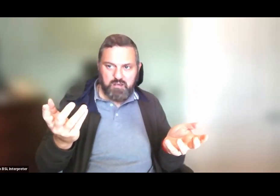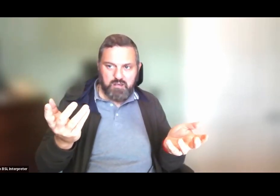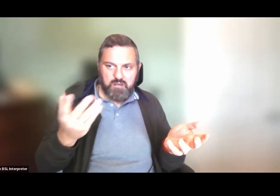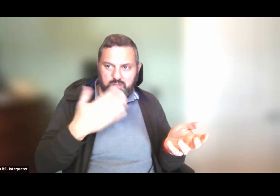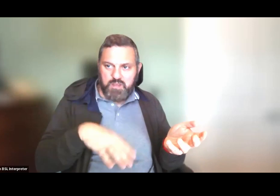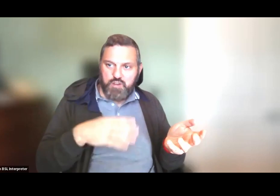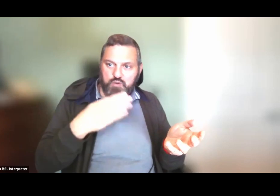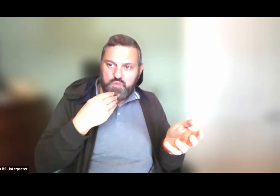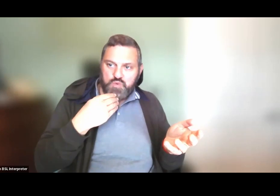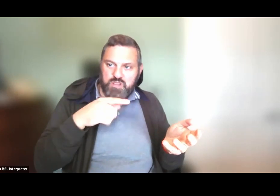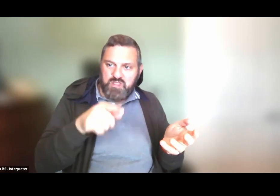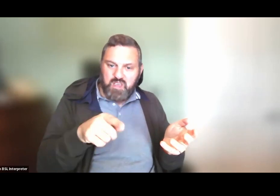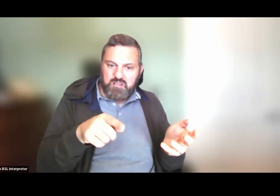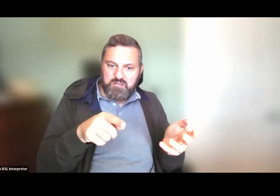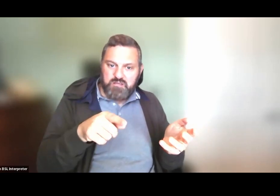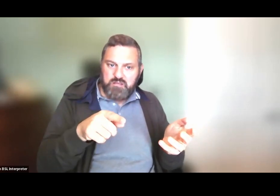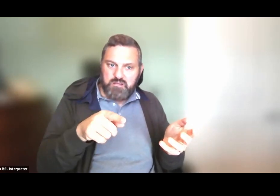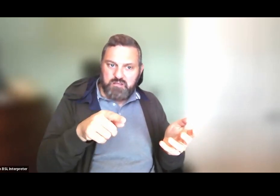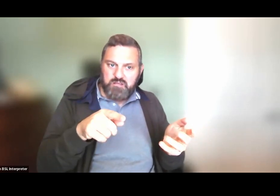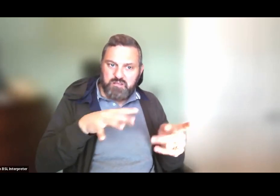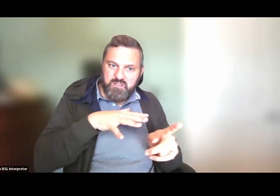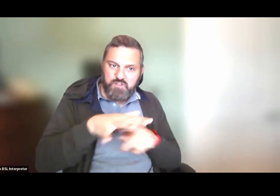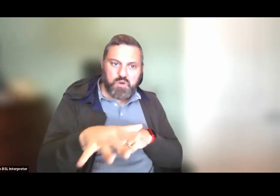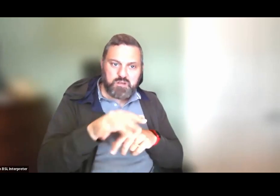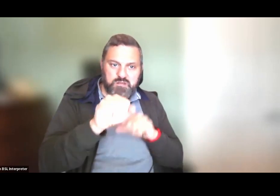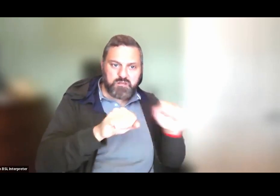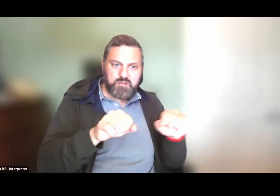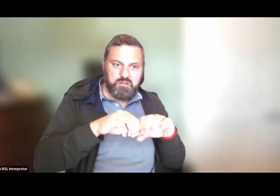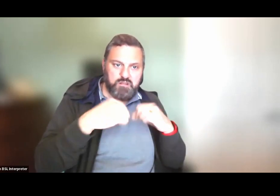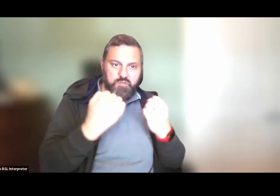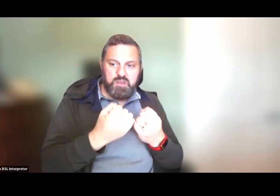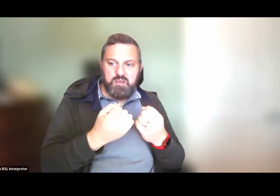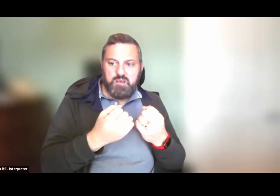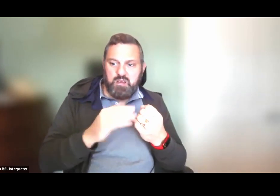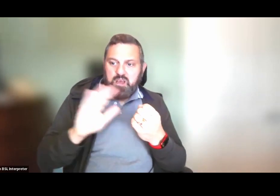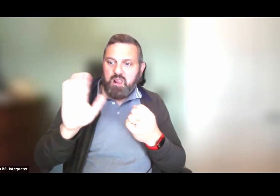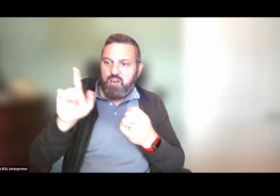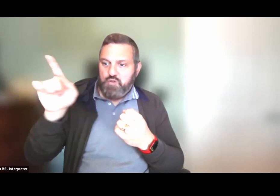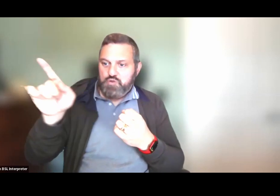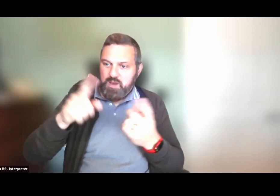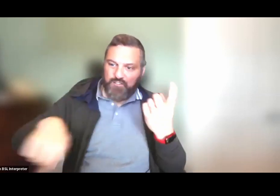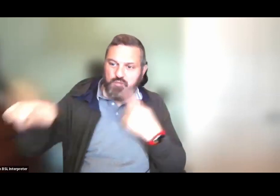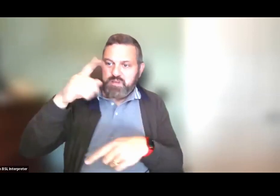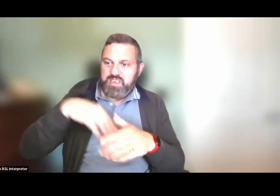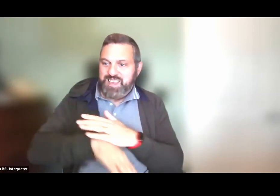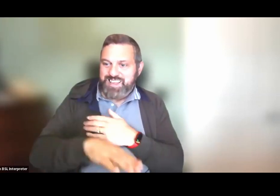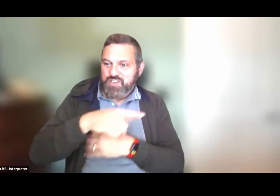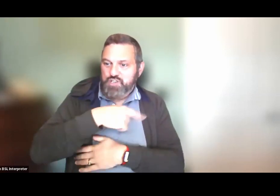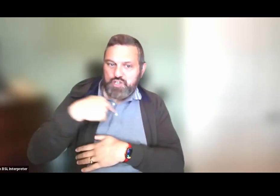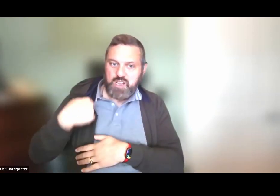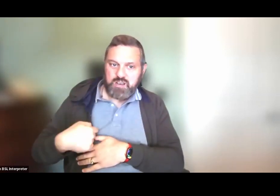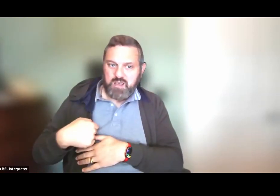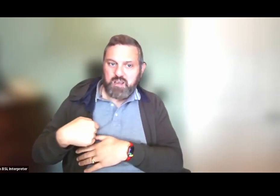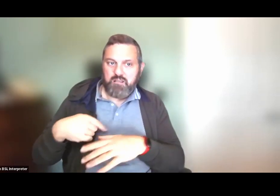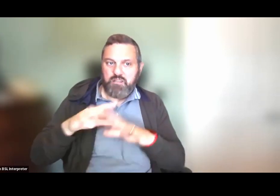practiced, especially in the production of the economy? Oh, brilliant. Thanks, Carolina. Hello to everybody at Wildbound in China and everybody all